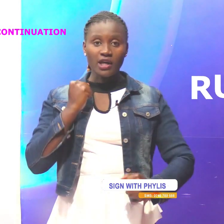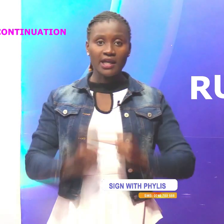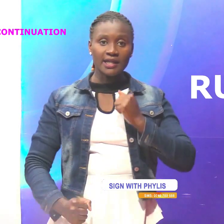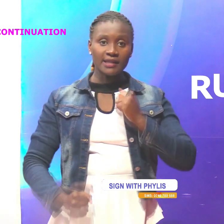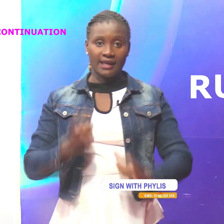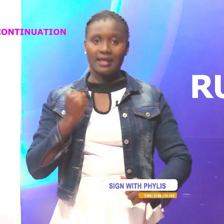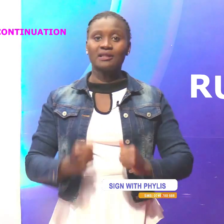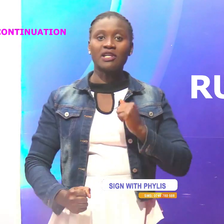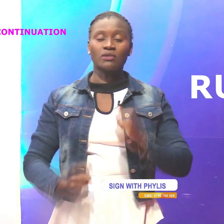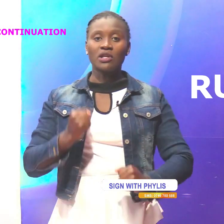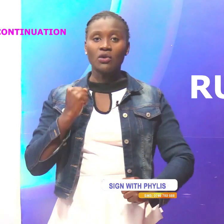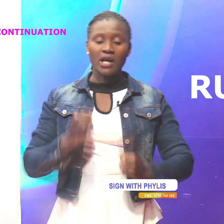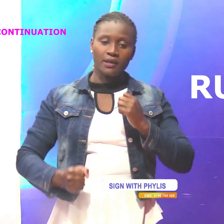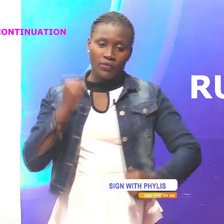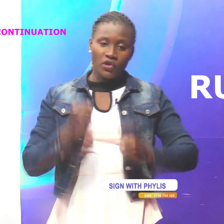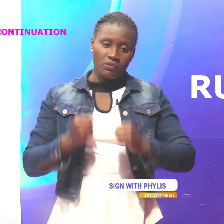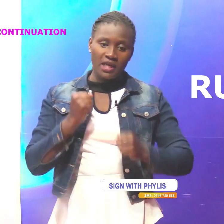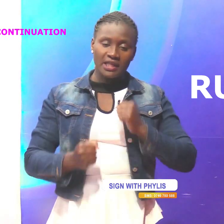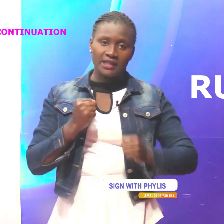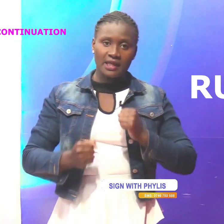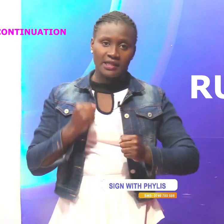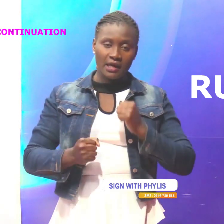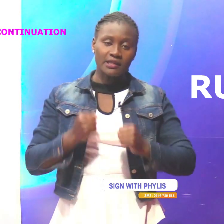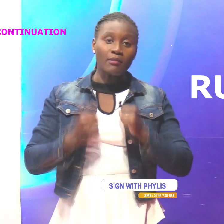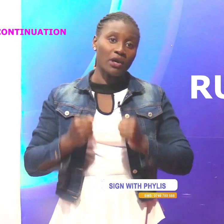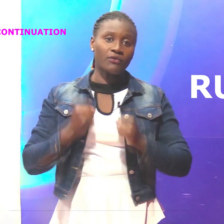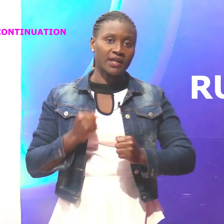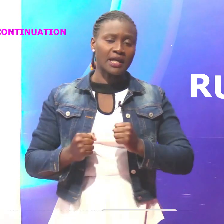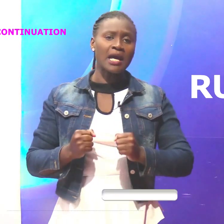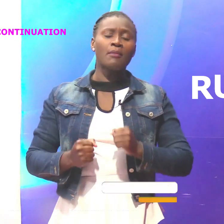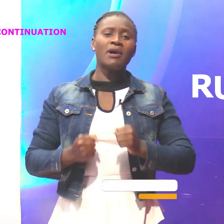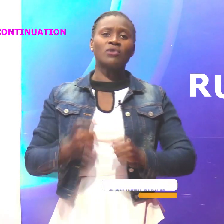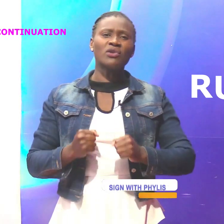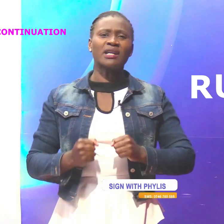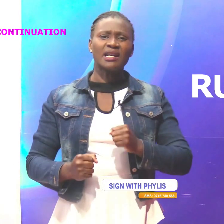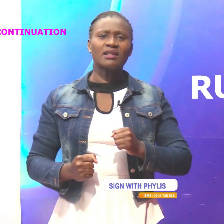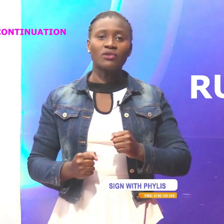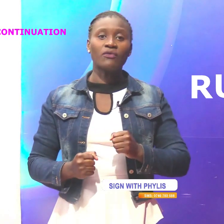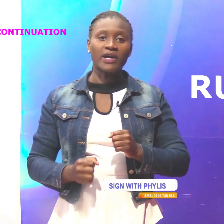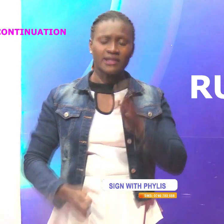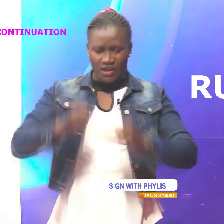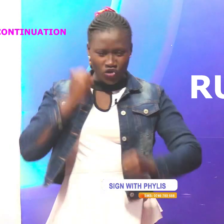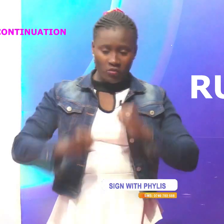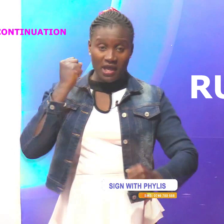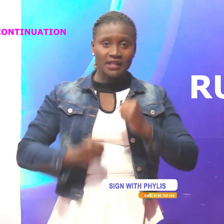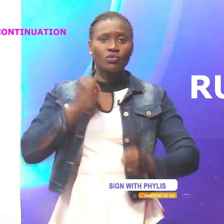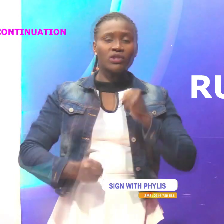is like this, but when you run, you make it somehow faster. But when you are running so fast, you make it with your